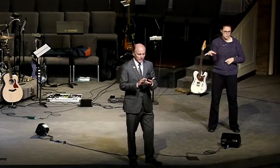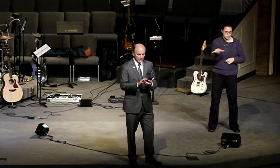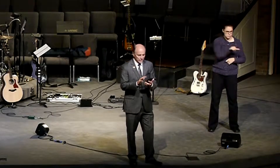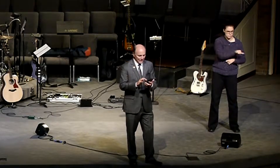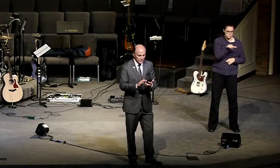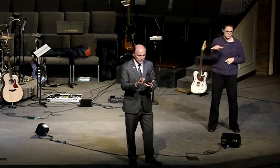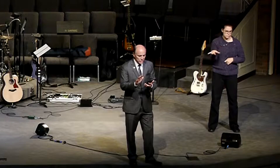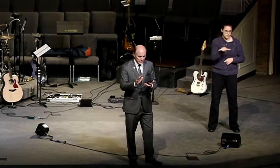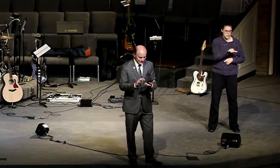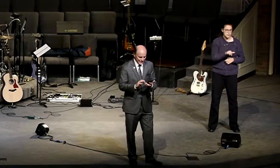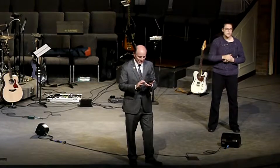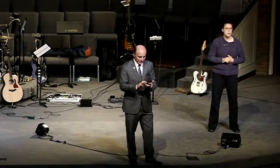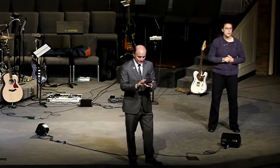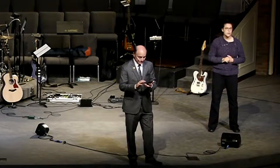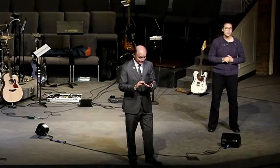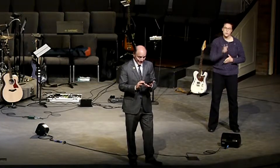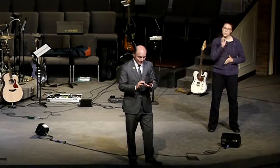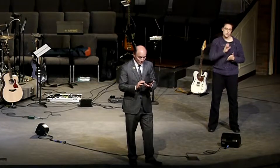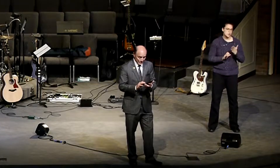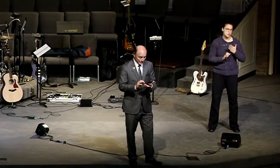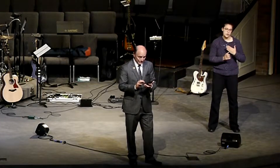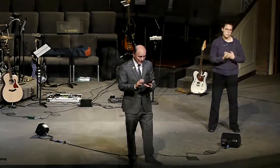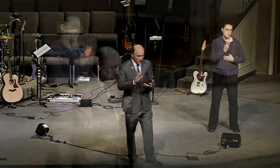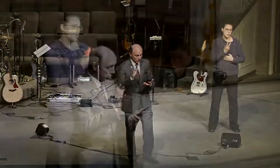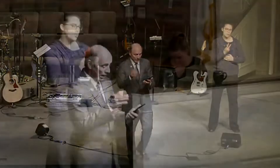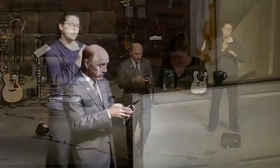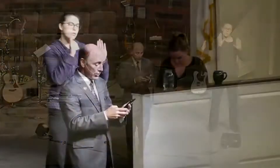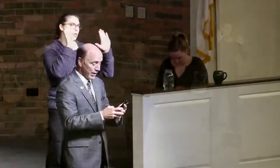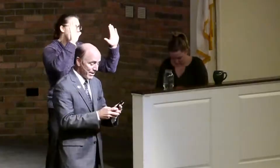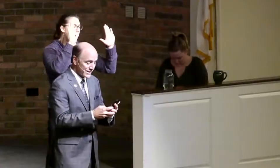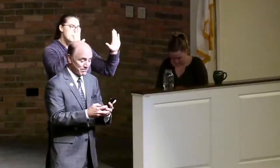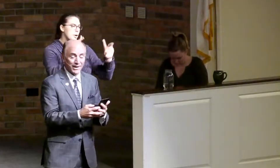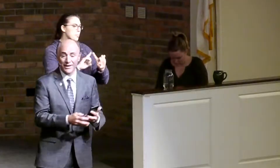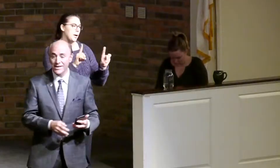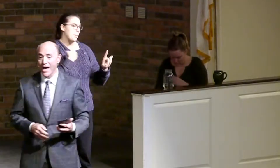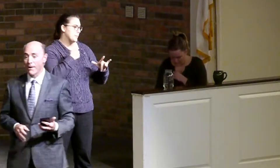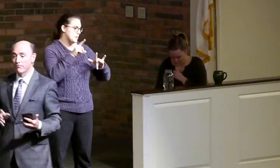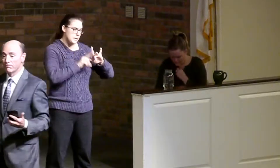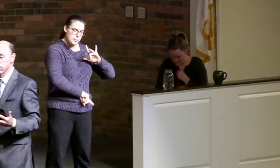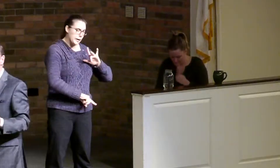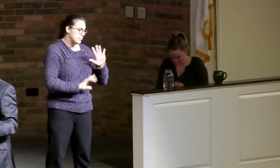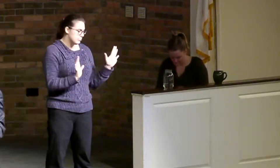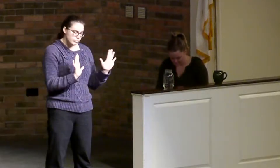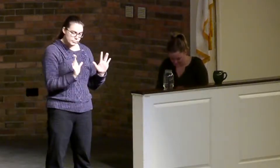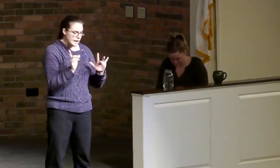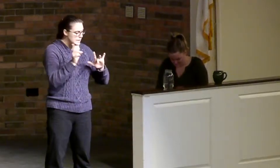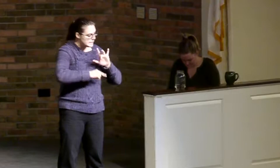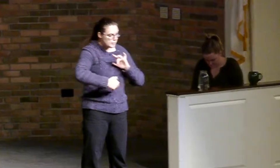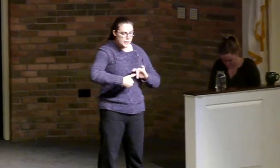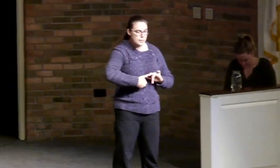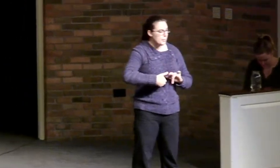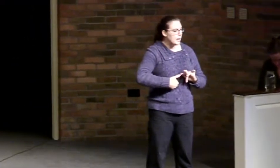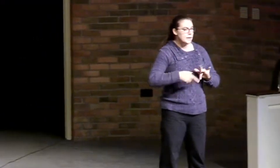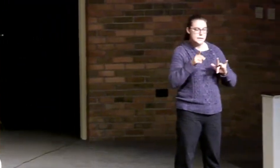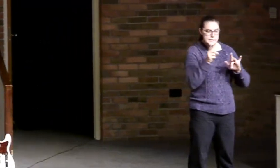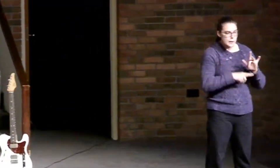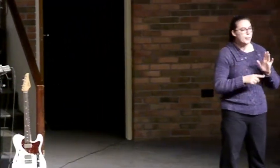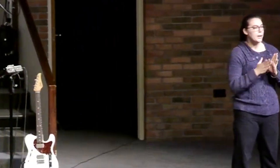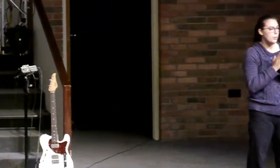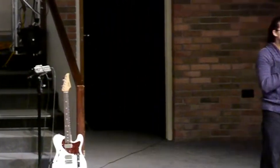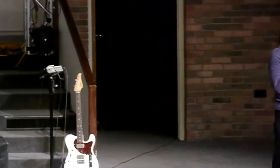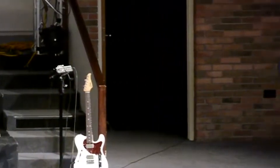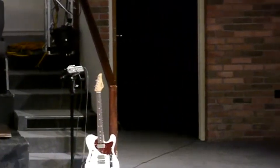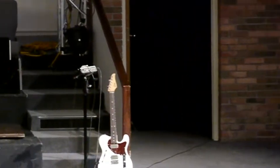worship of chapter 2 is phenomenal. I'm not going there. I'm blowing right past the belly. I'm blowing right past the prayer. But I'll take you